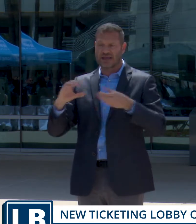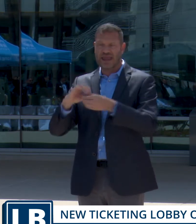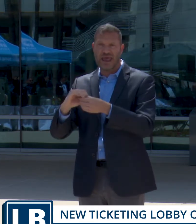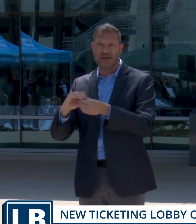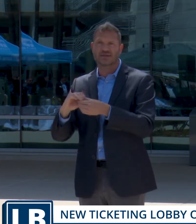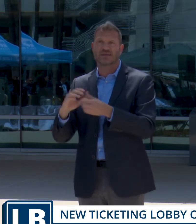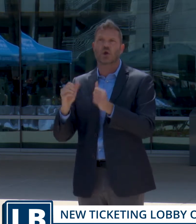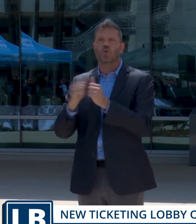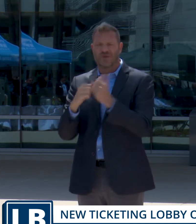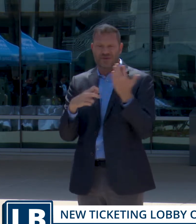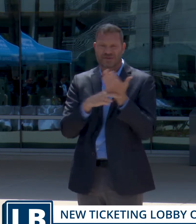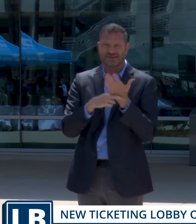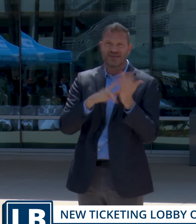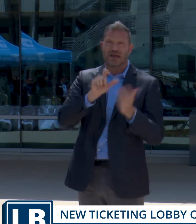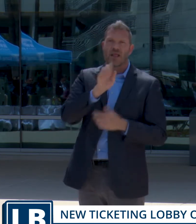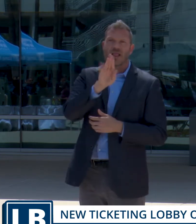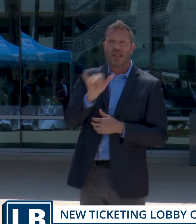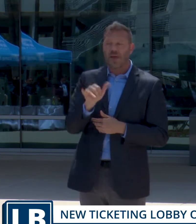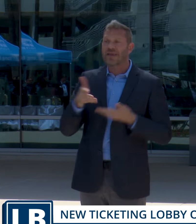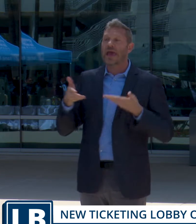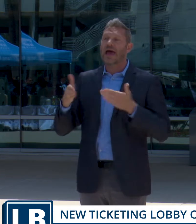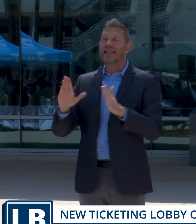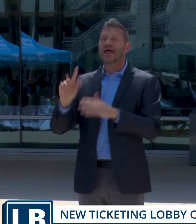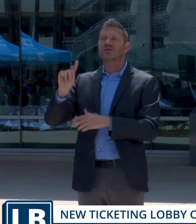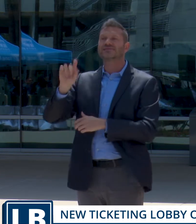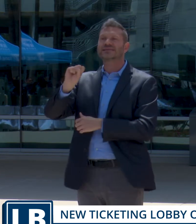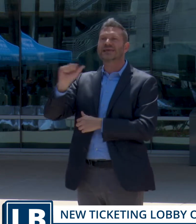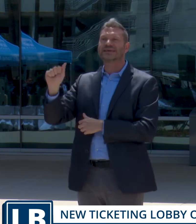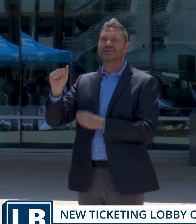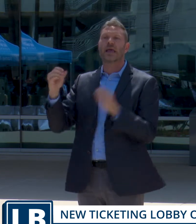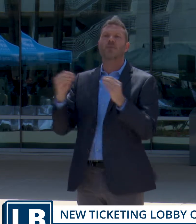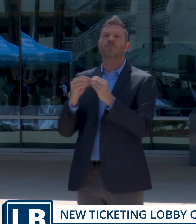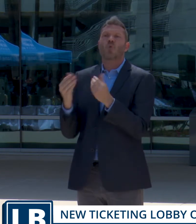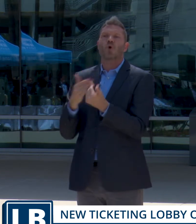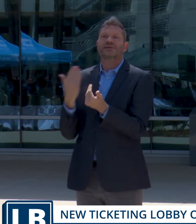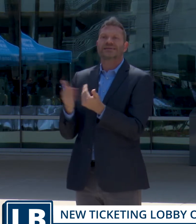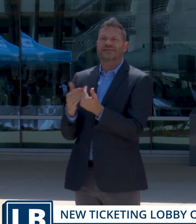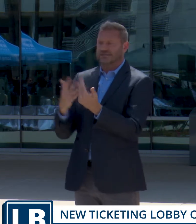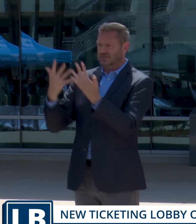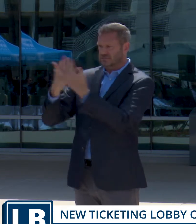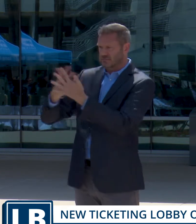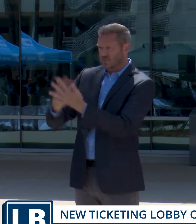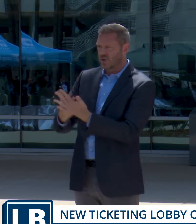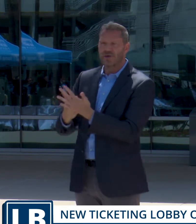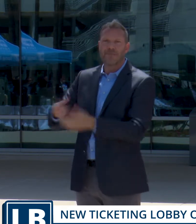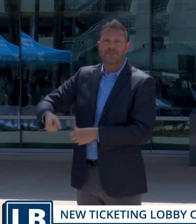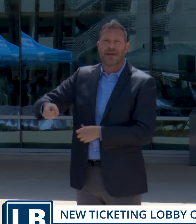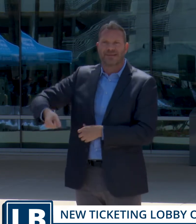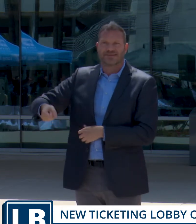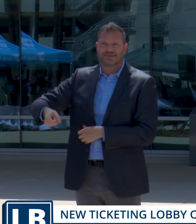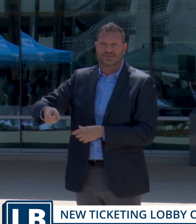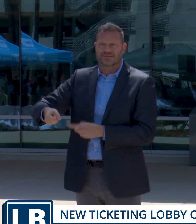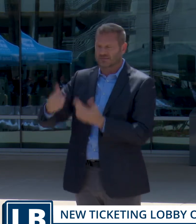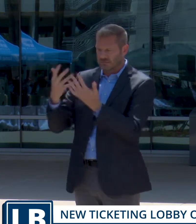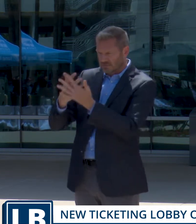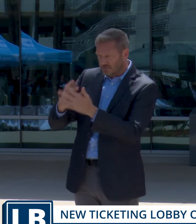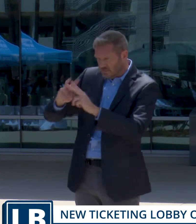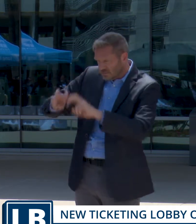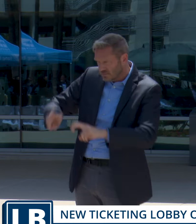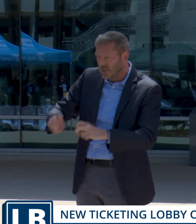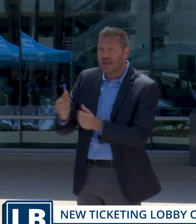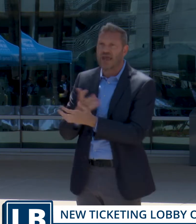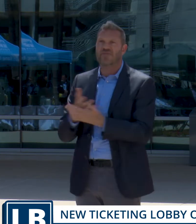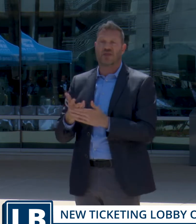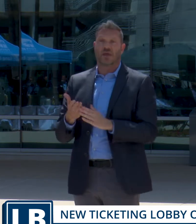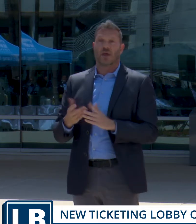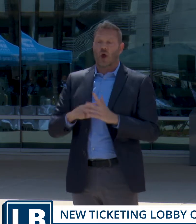to the ticketing lobby, allows TSA to more efficiently screen checked baggage. It replaces what was originally designed to